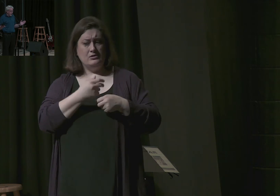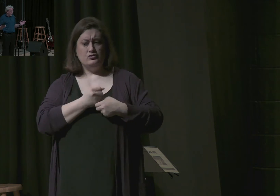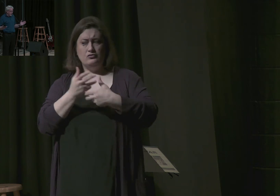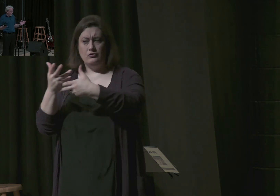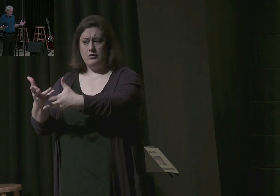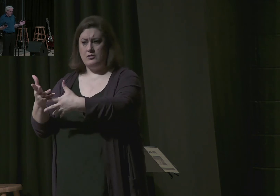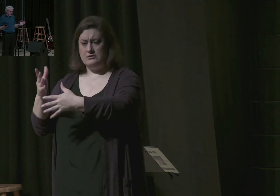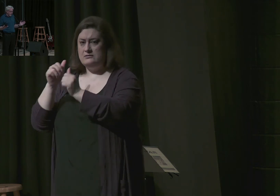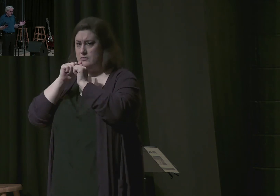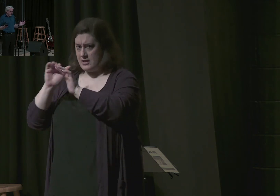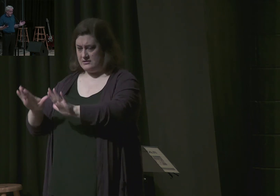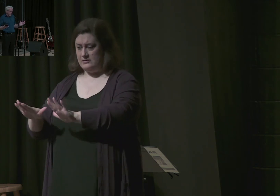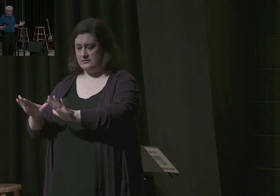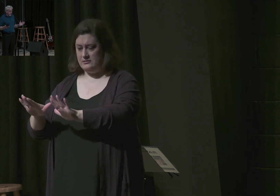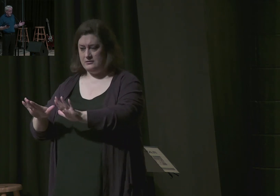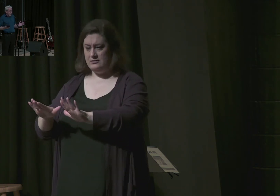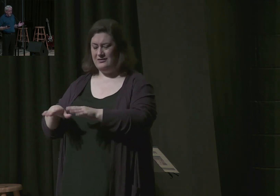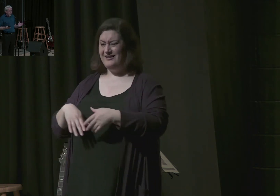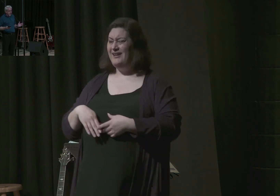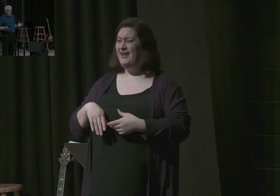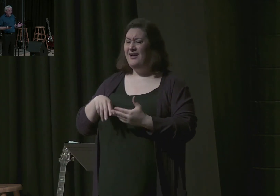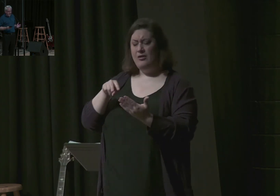don't know what is.